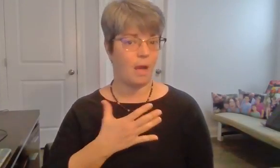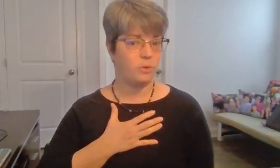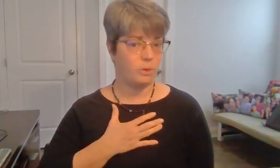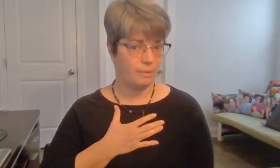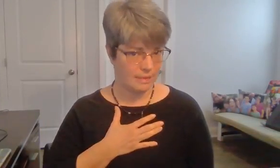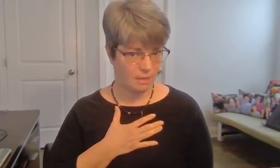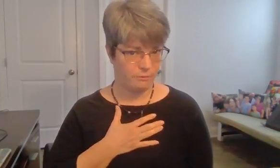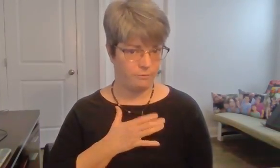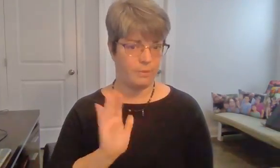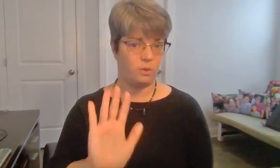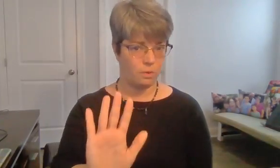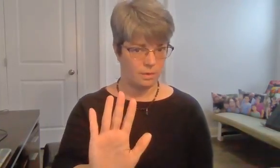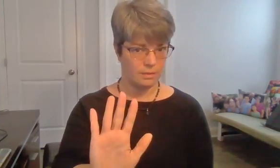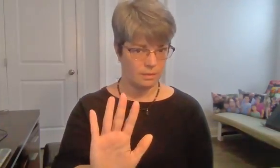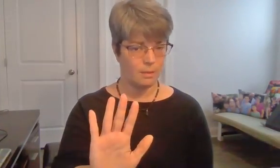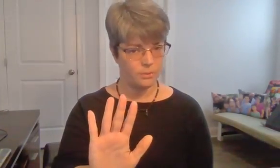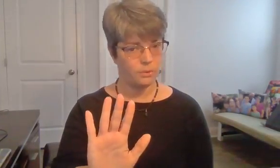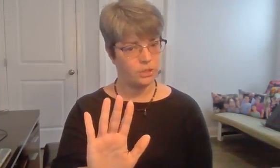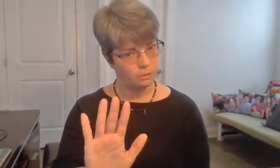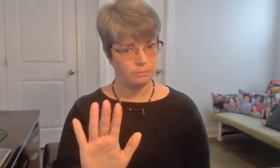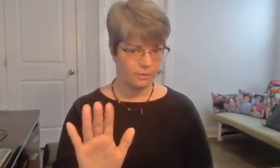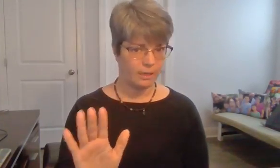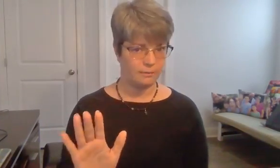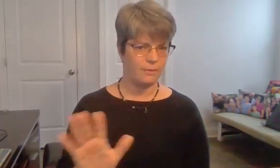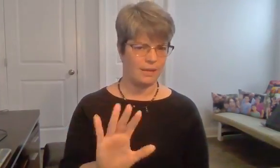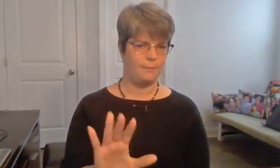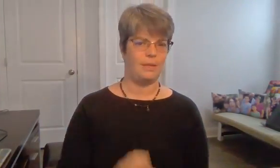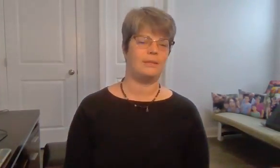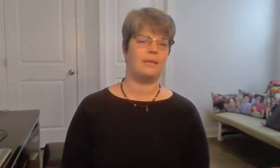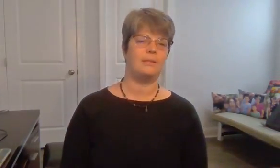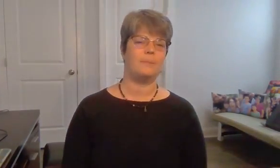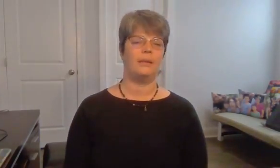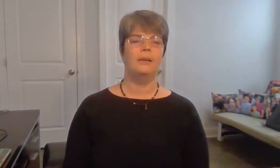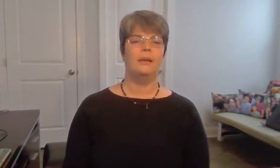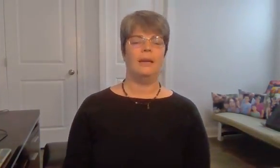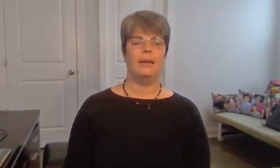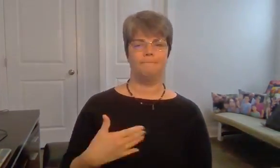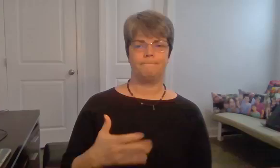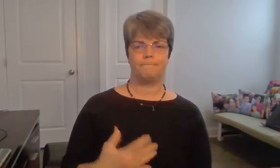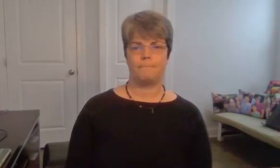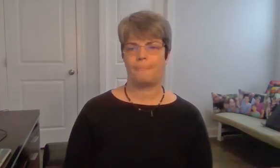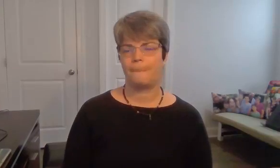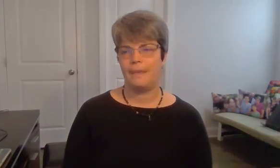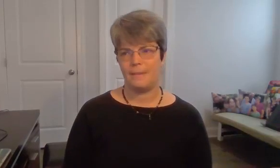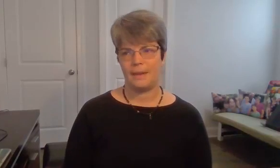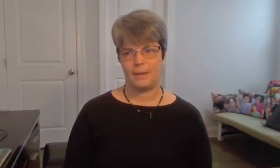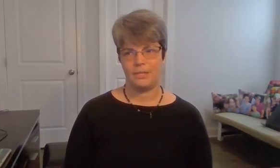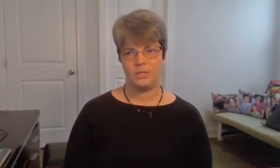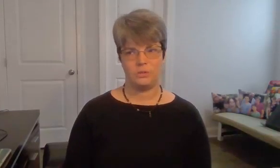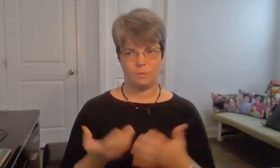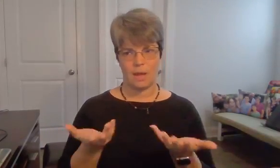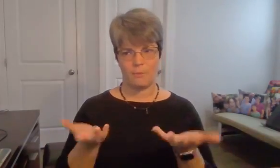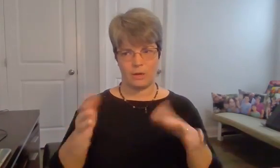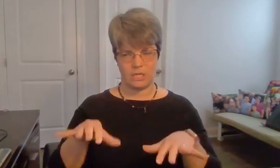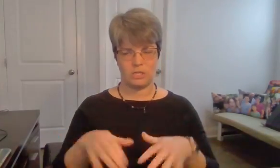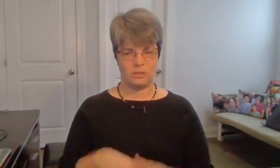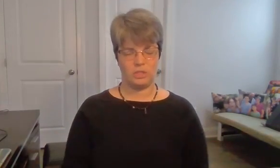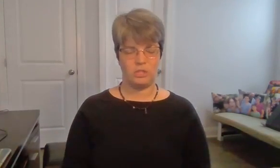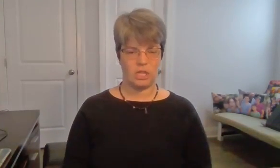toward myself, but yours is a palm towards you, right? That one kind of makes sense, but keep that in mind too. So palm orientation changes